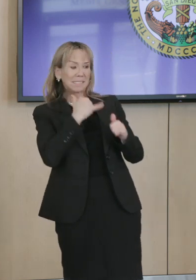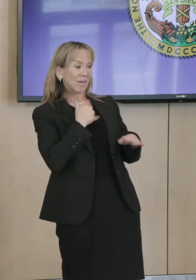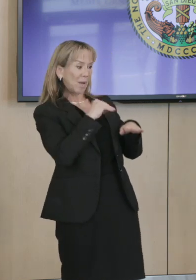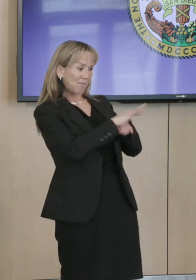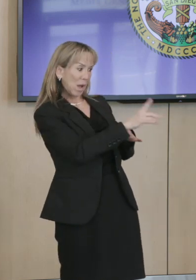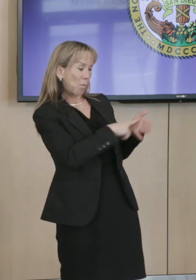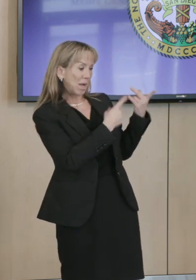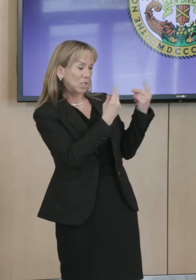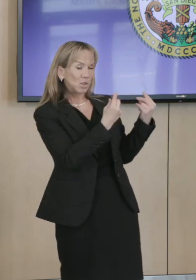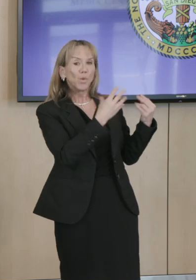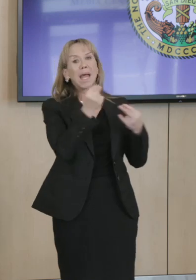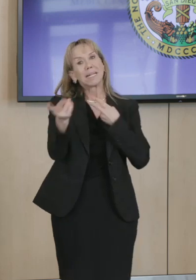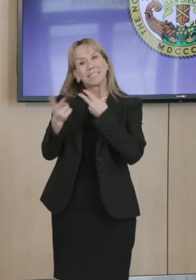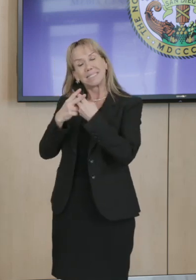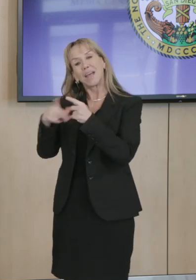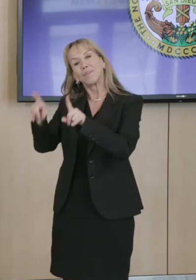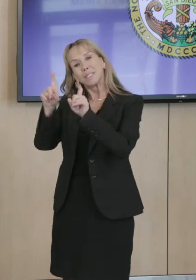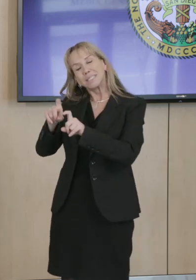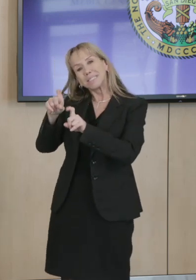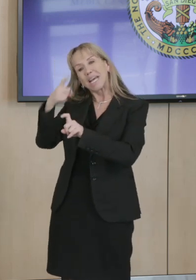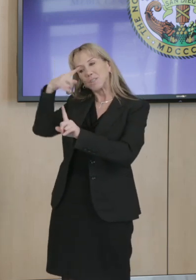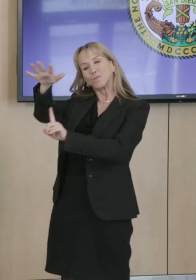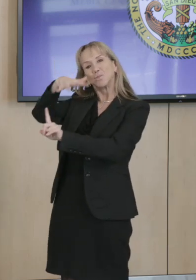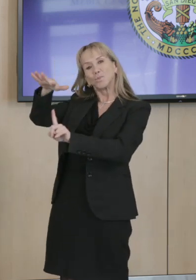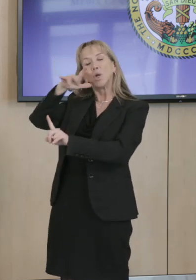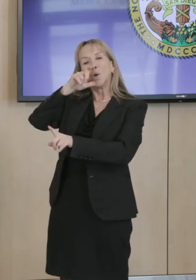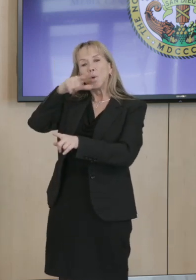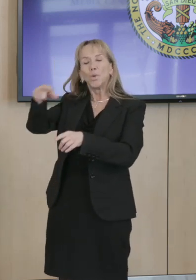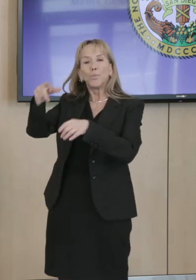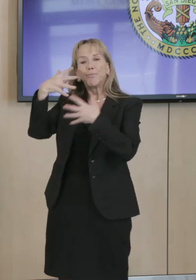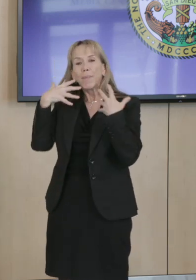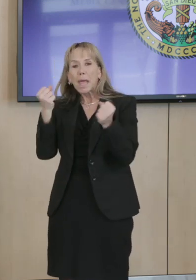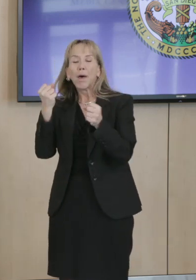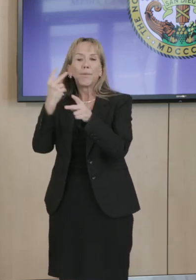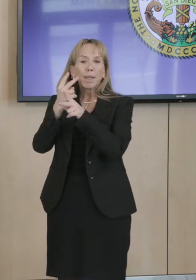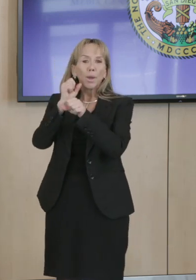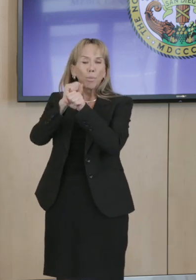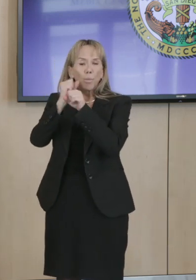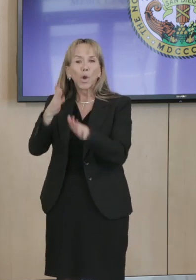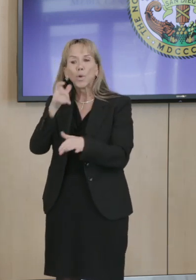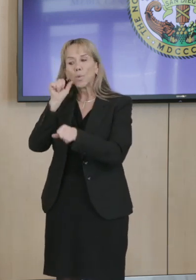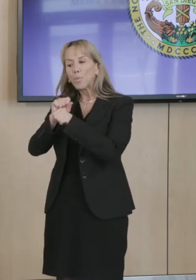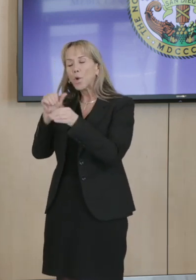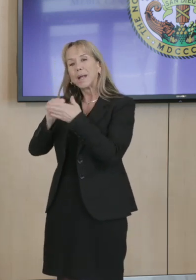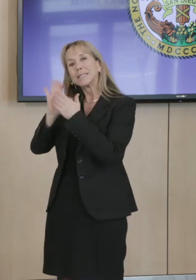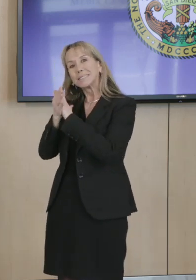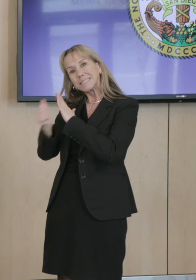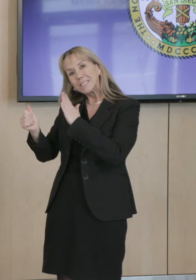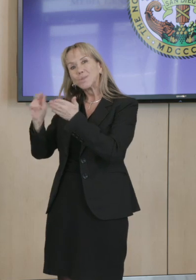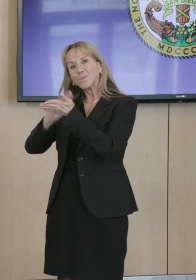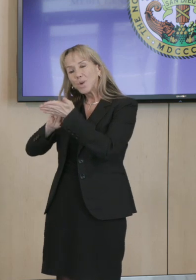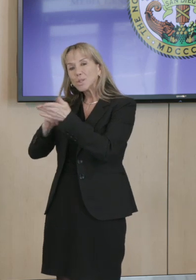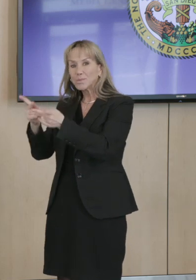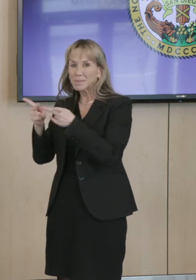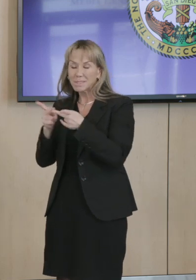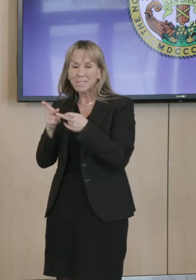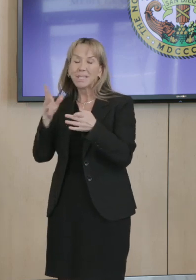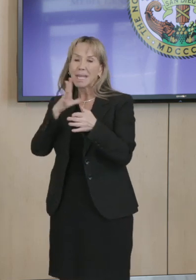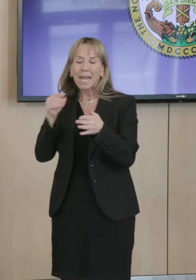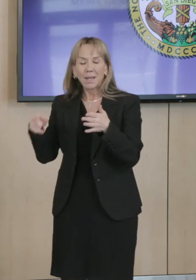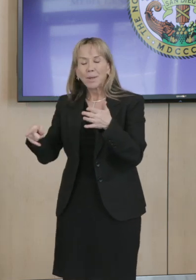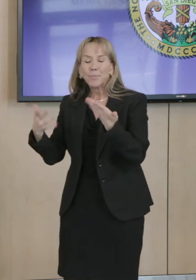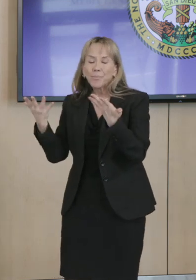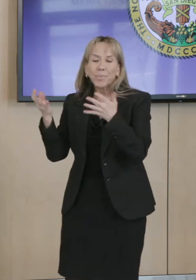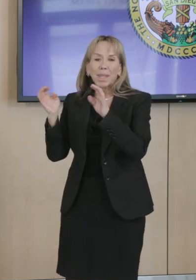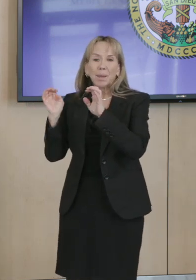really need it, i.e. the healthcare workers, those in skilled nursing facilities, and hospitalized patients in which a